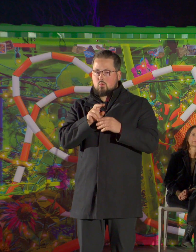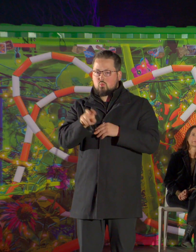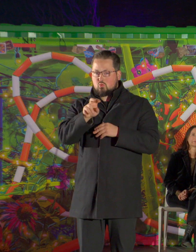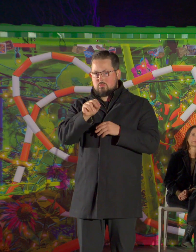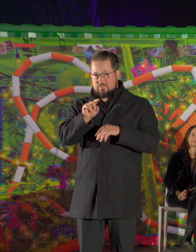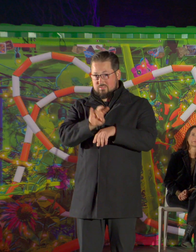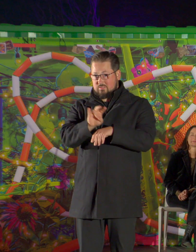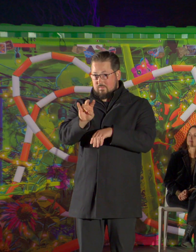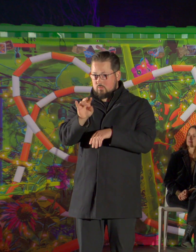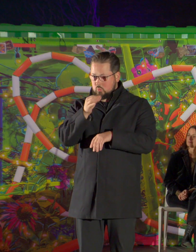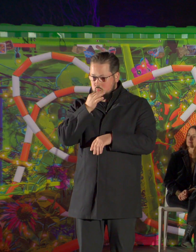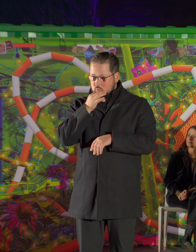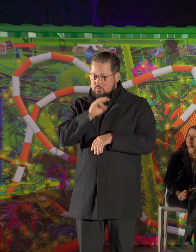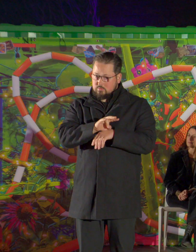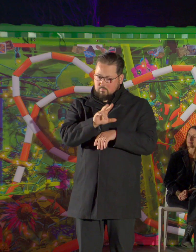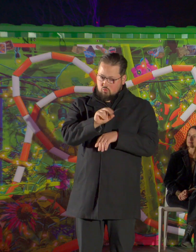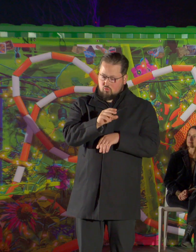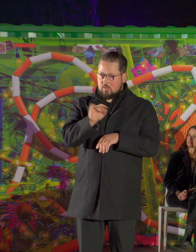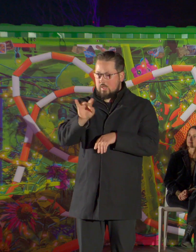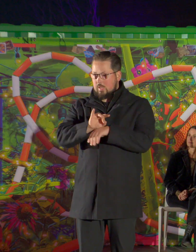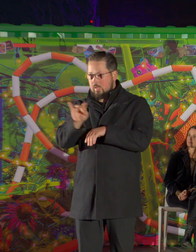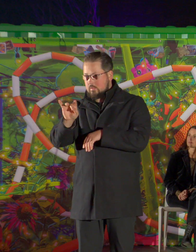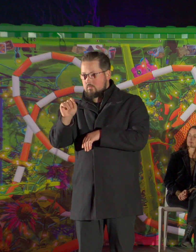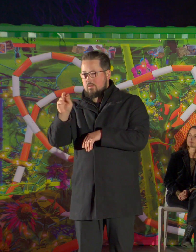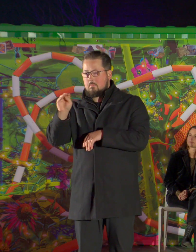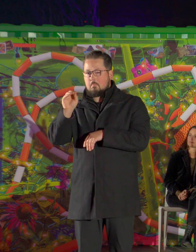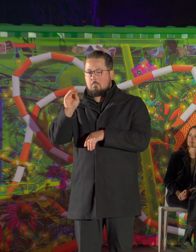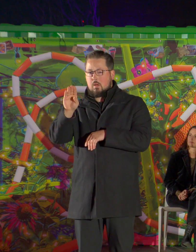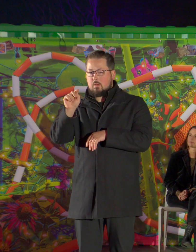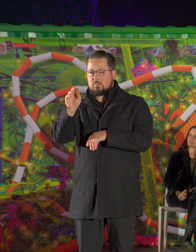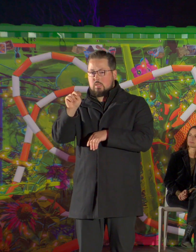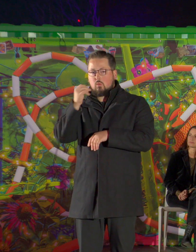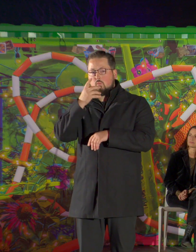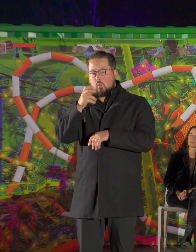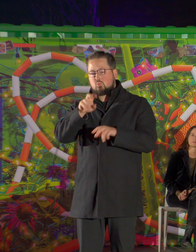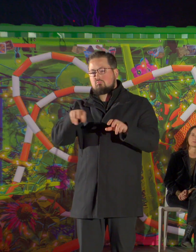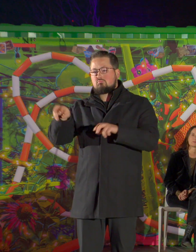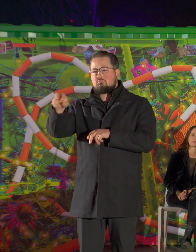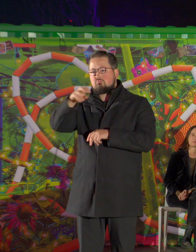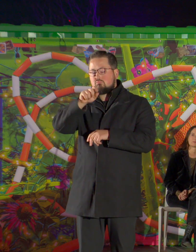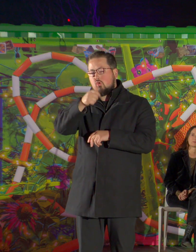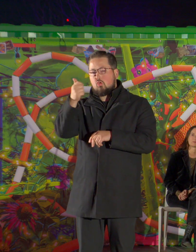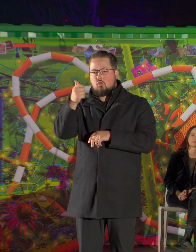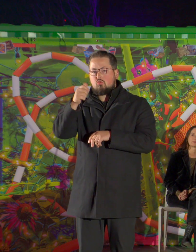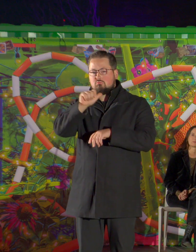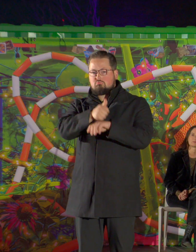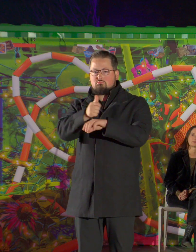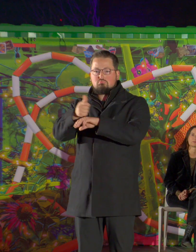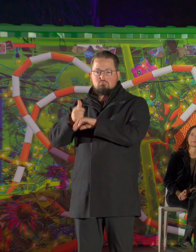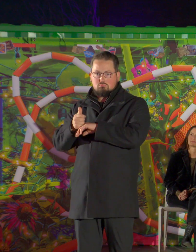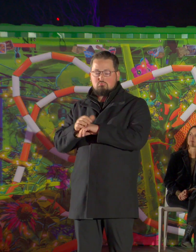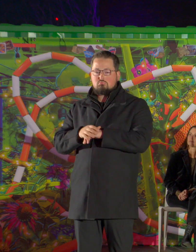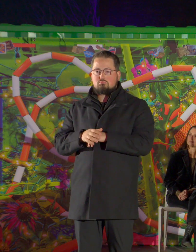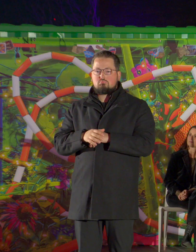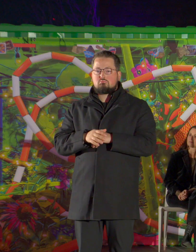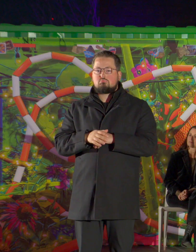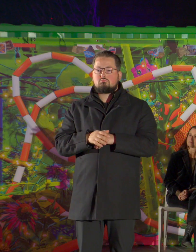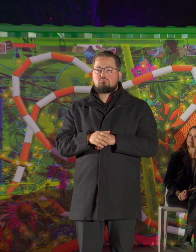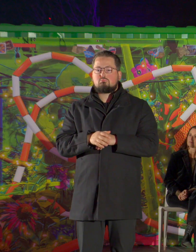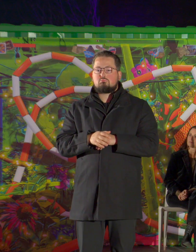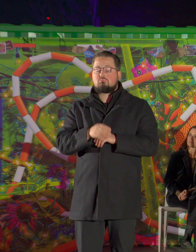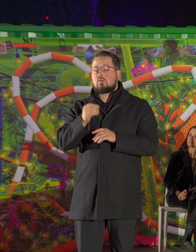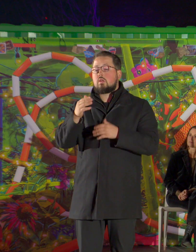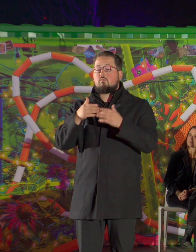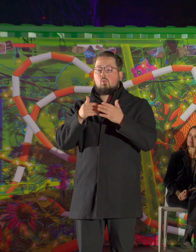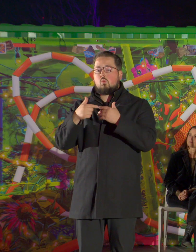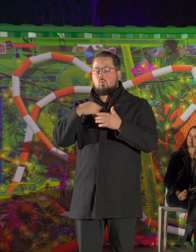minutes, 7:30 and 8 in front of Mobtown if you want to see the other sites. And then even though we'll